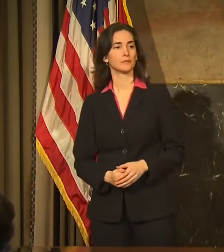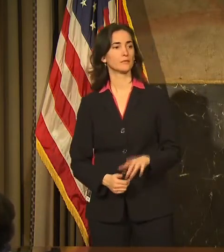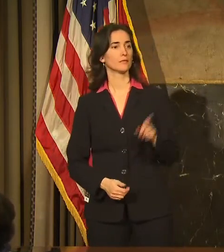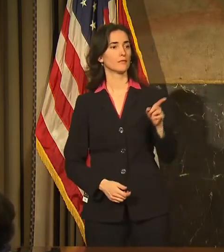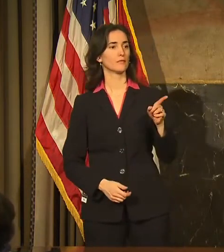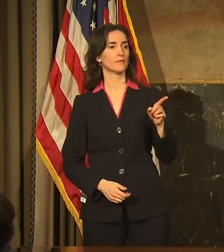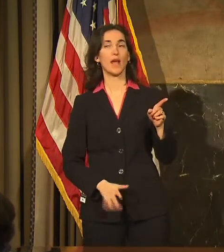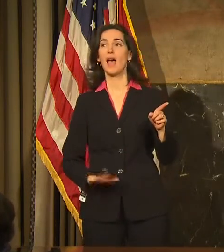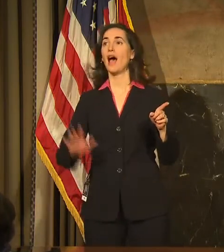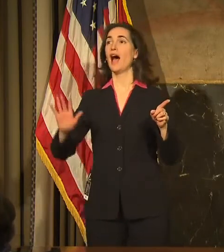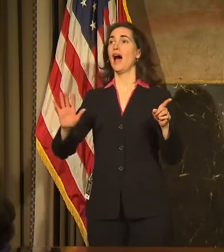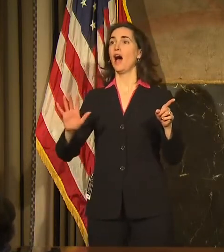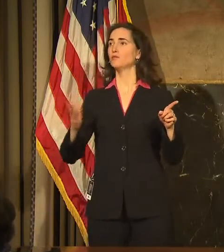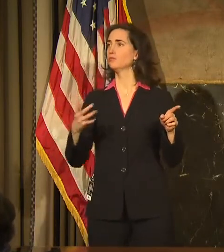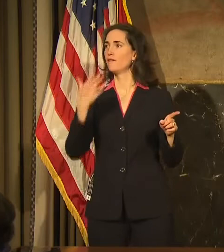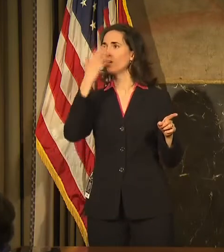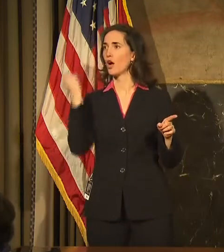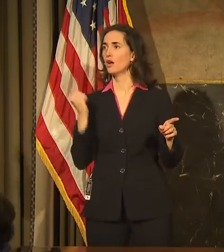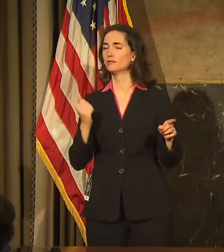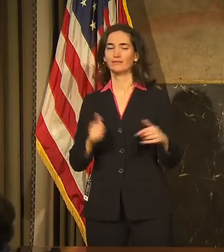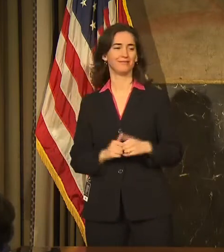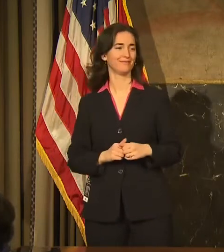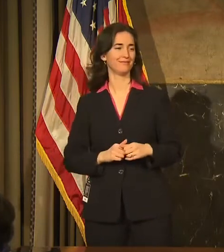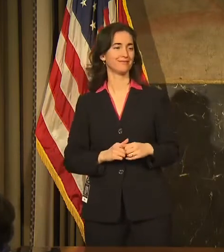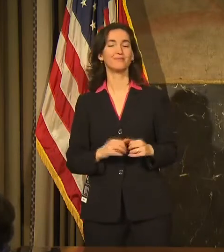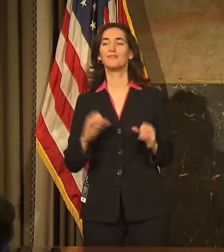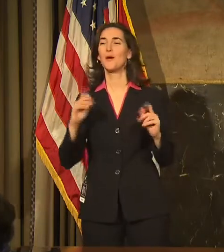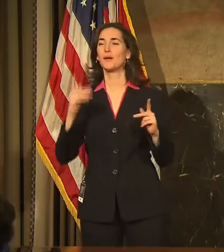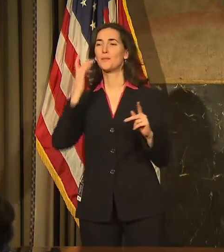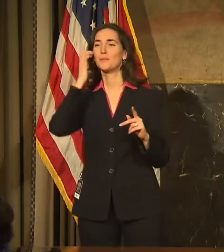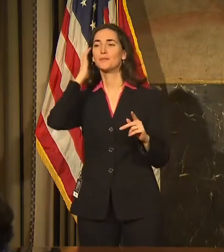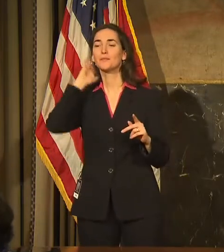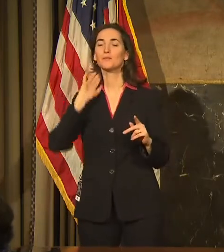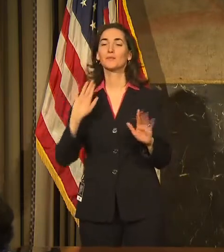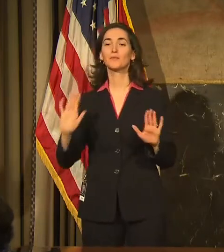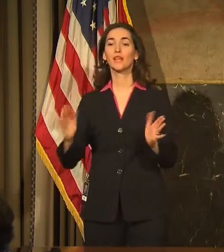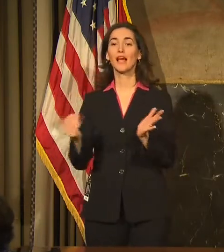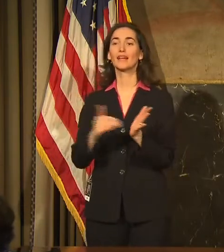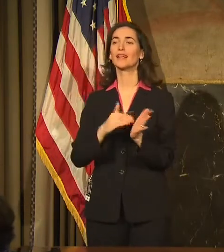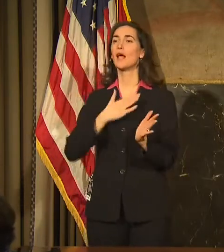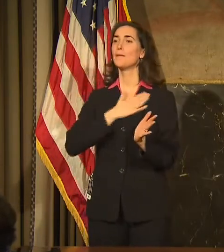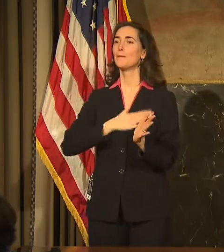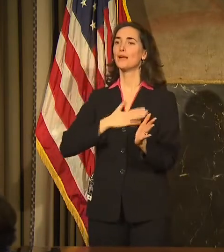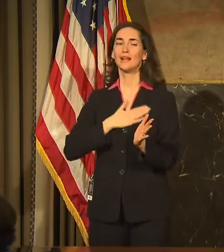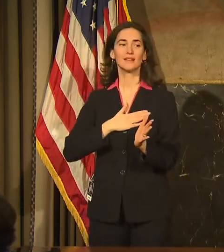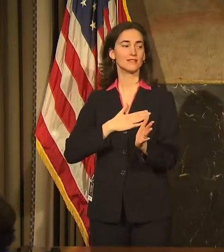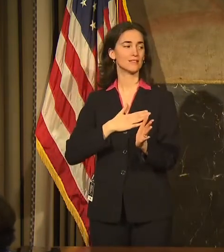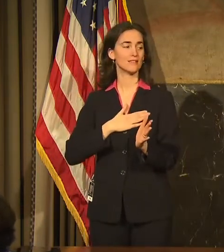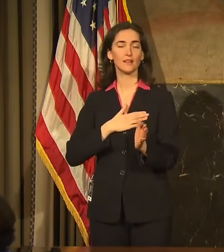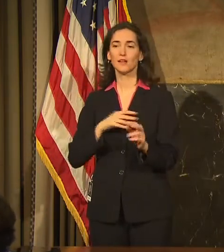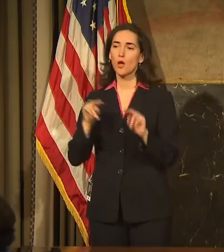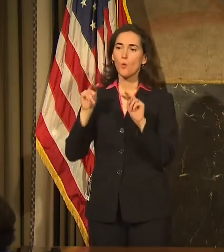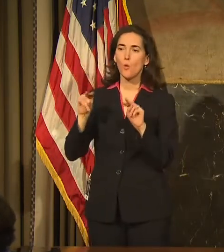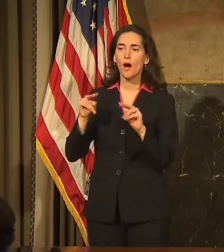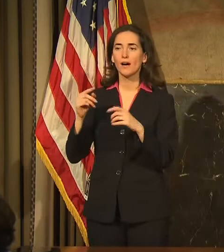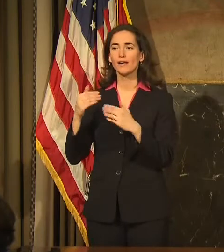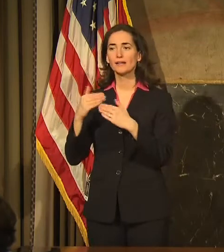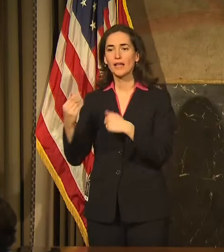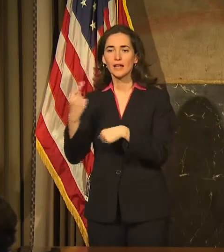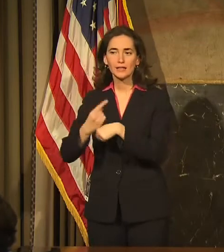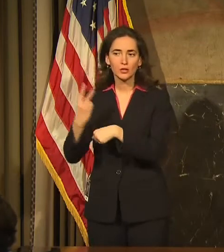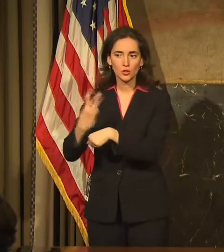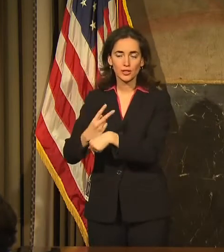Public hearing part. Go to the next person. Okay. Listen, everyone. And please keep your eye on the ball the next couple of days. It's risky from a